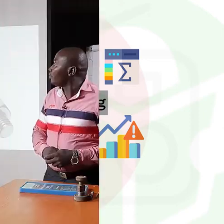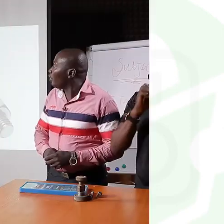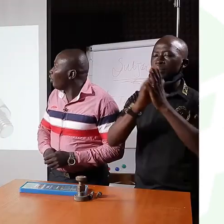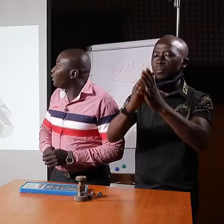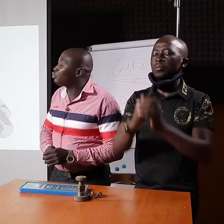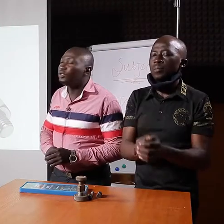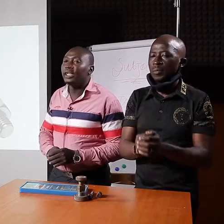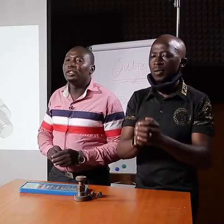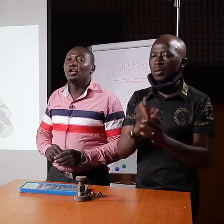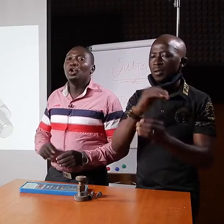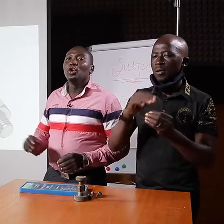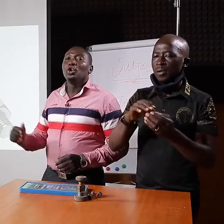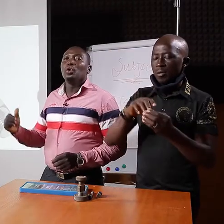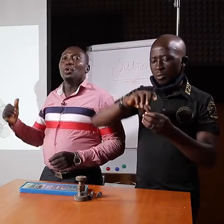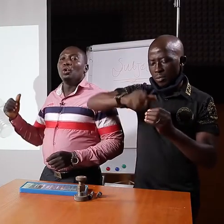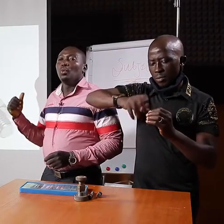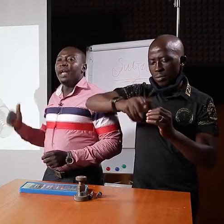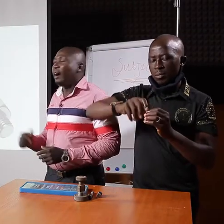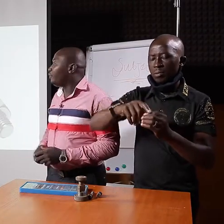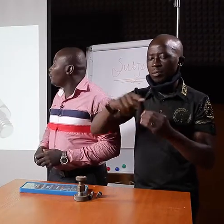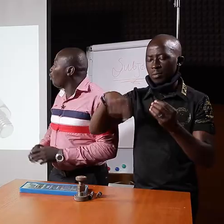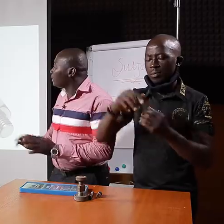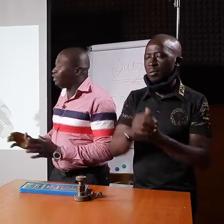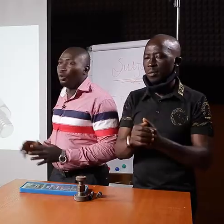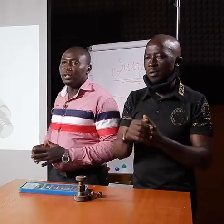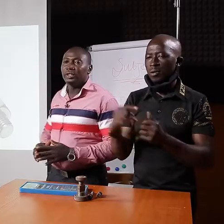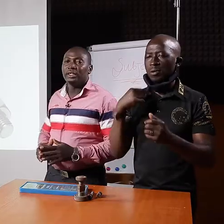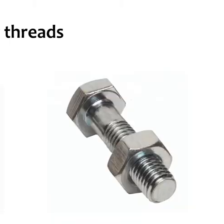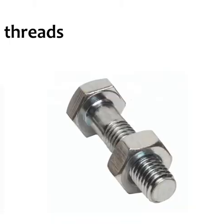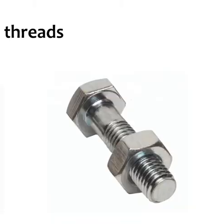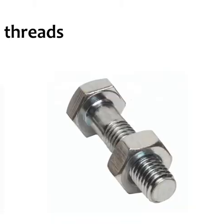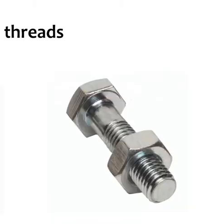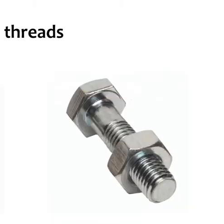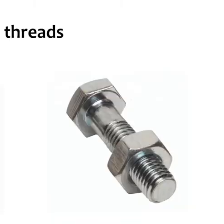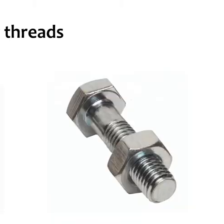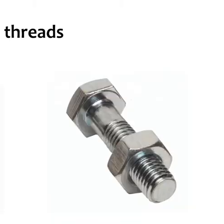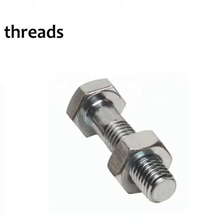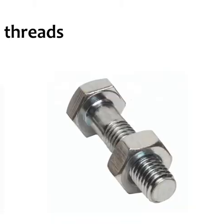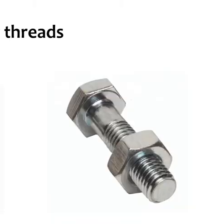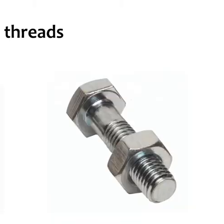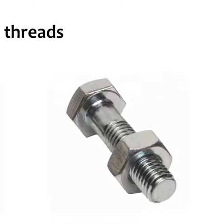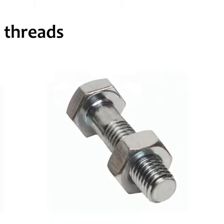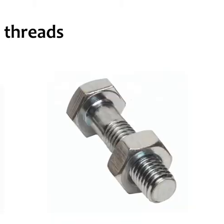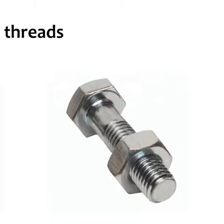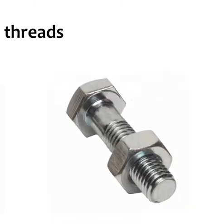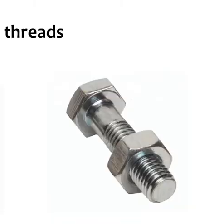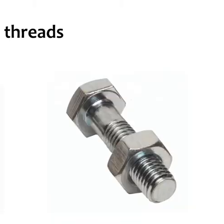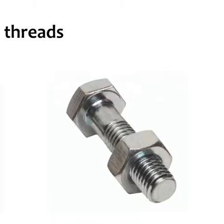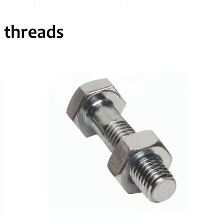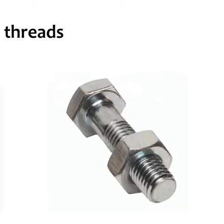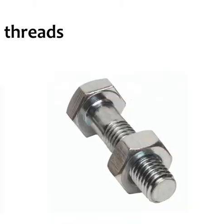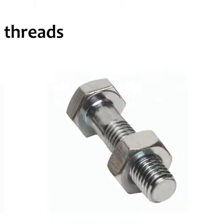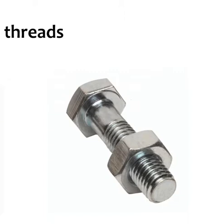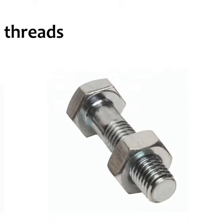Example of a screw thread, we have the bolt and nut, which is the basis of our